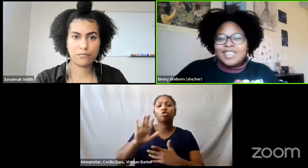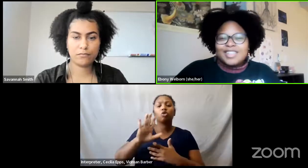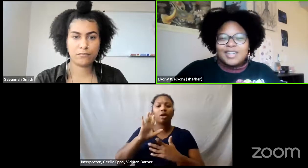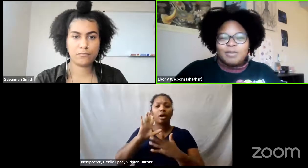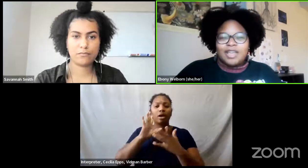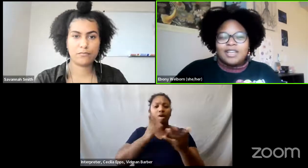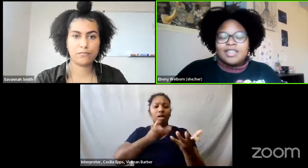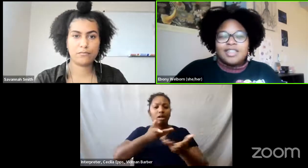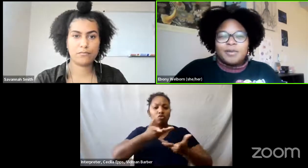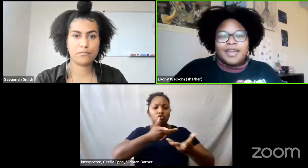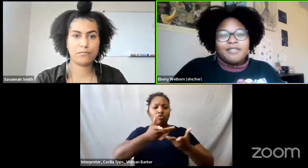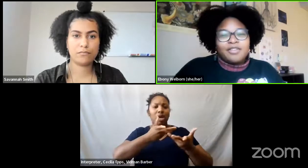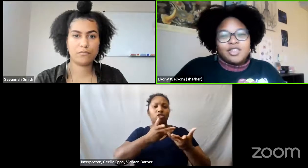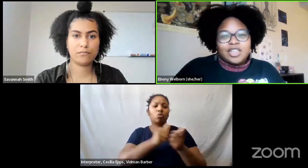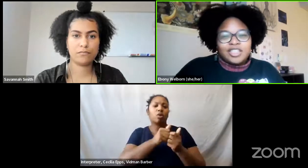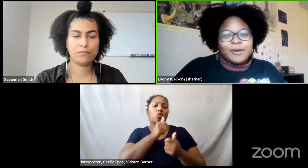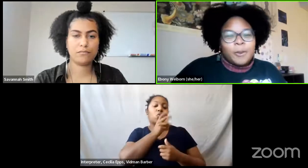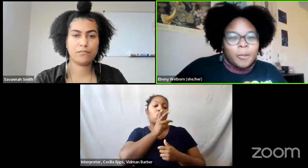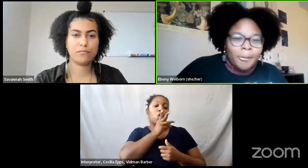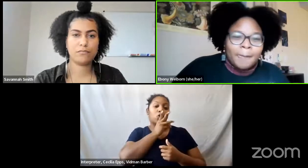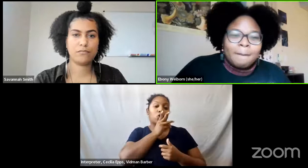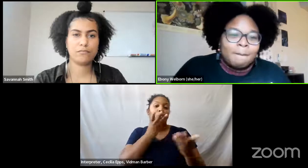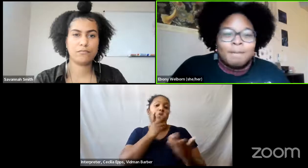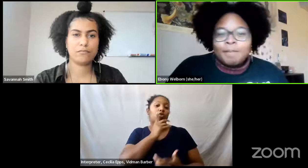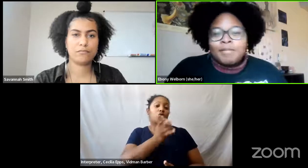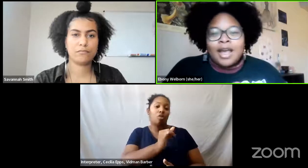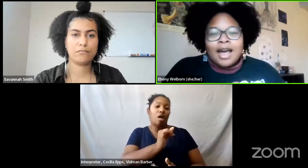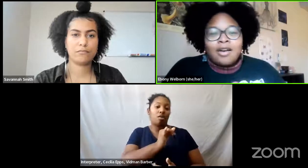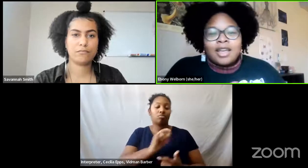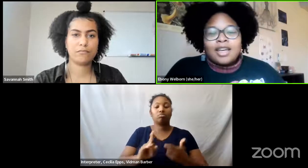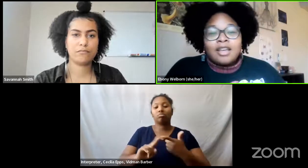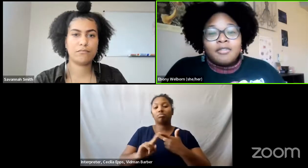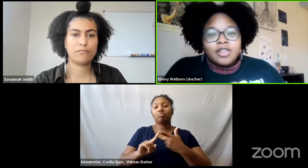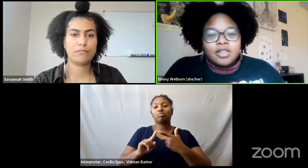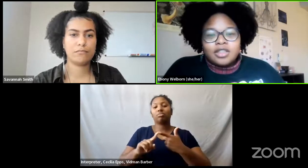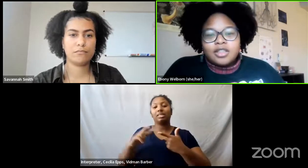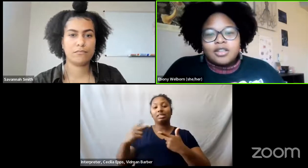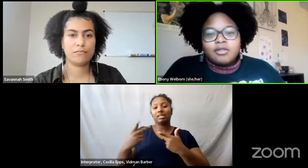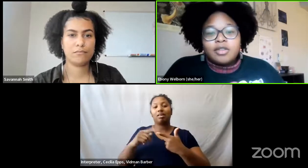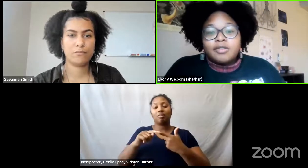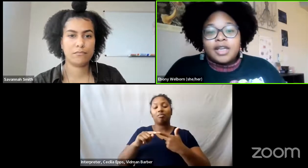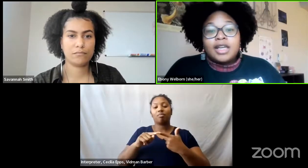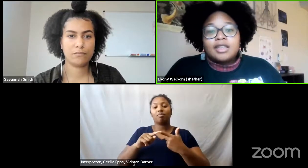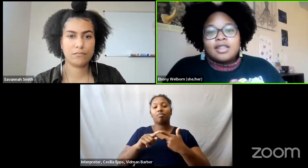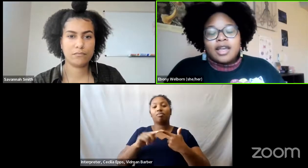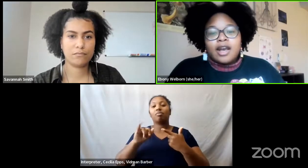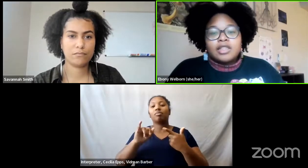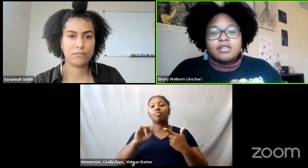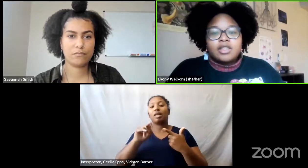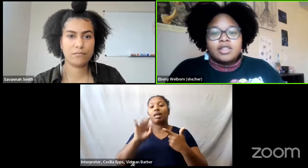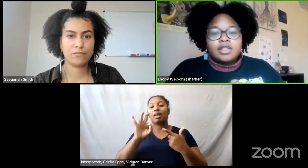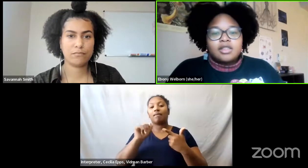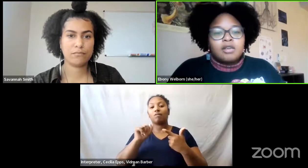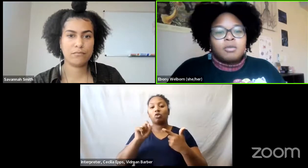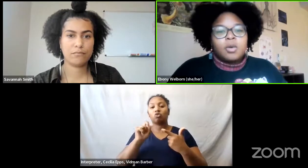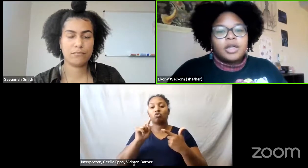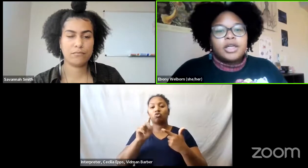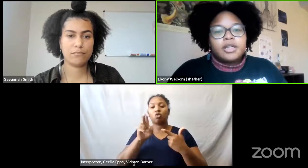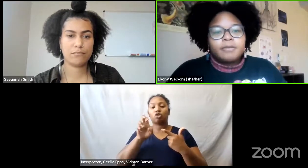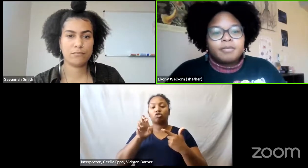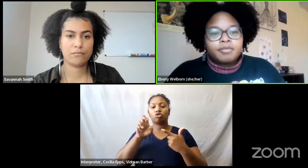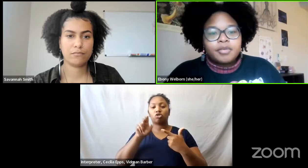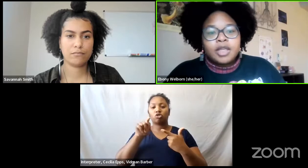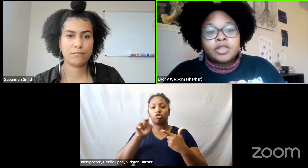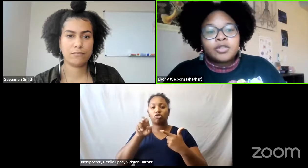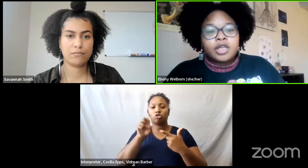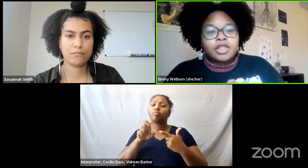Our second question is going to be dealing with infrastructure. How can infrastructure reflect the characteristics of